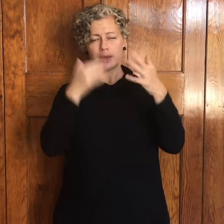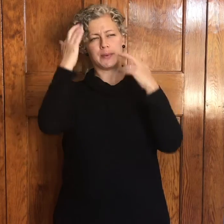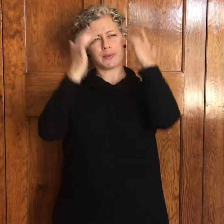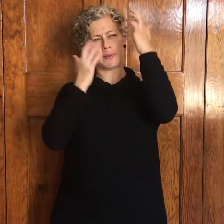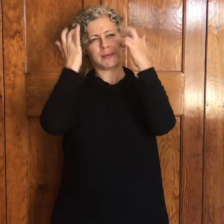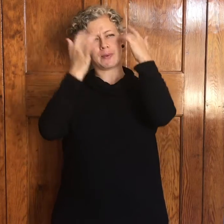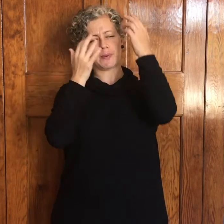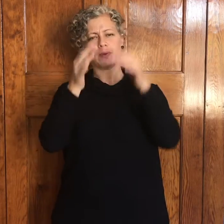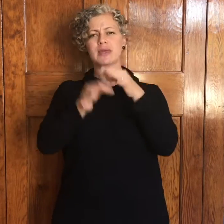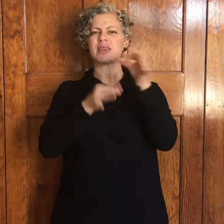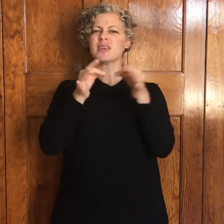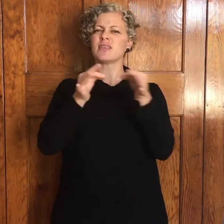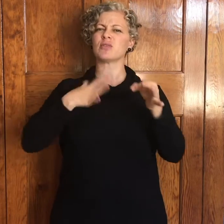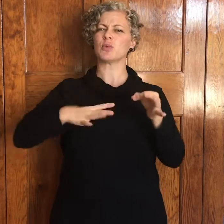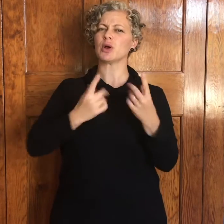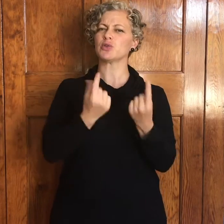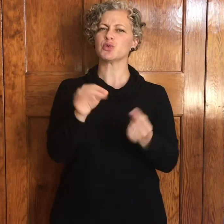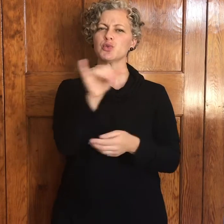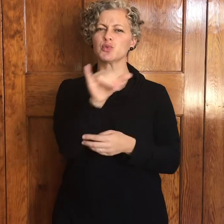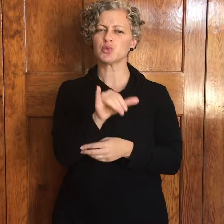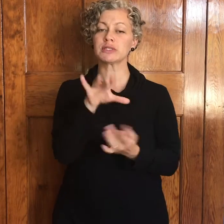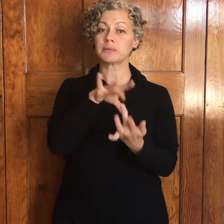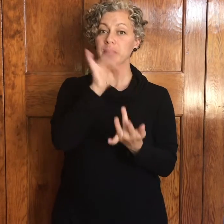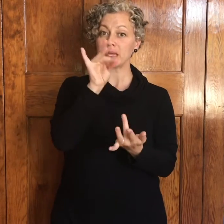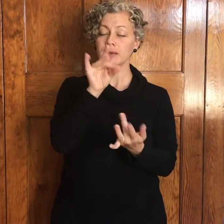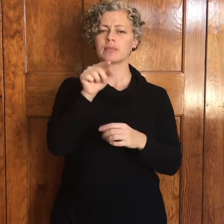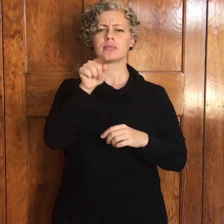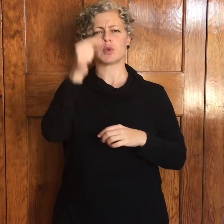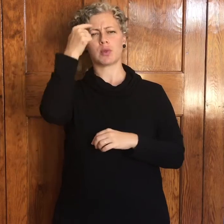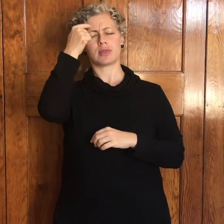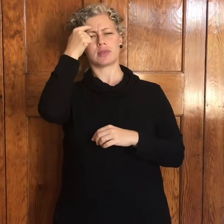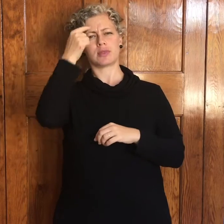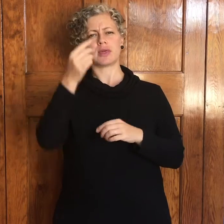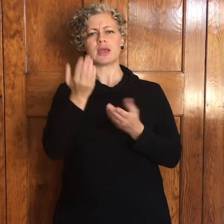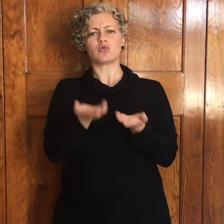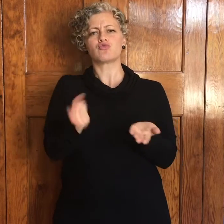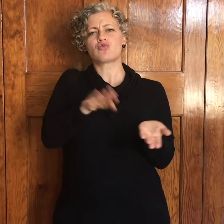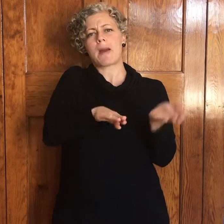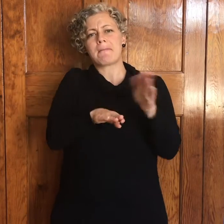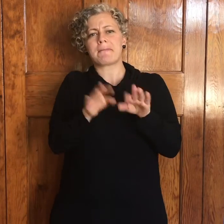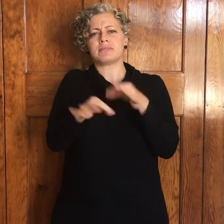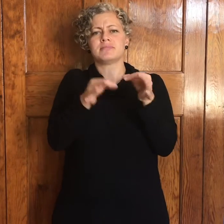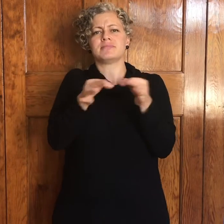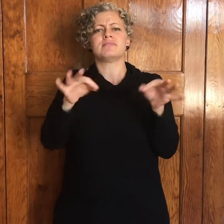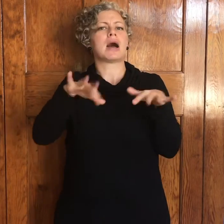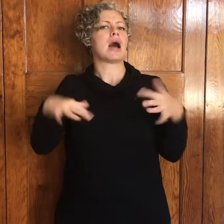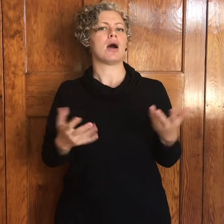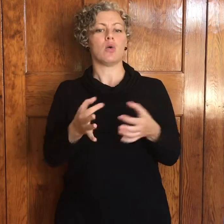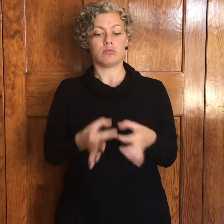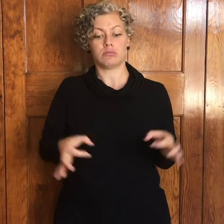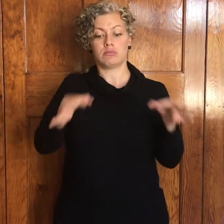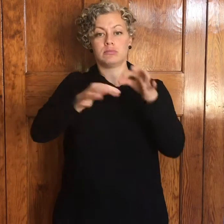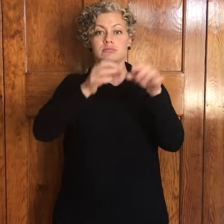jars, boxes, and crates with a decorative bow are great for edible